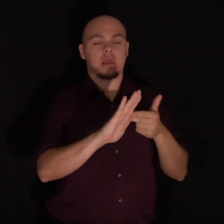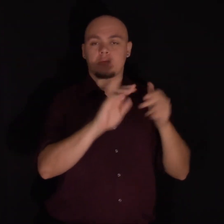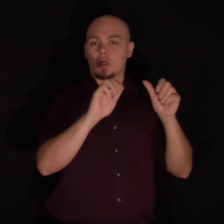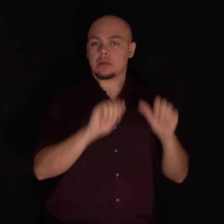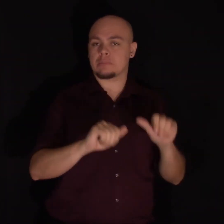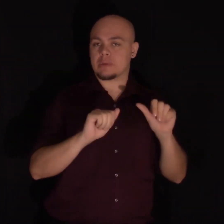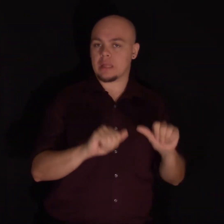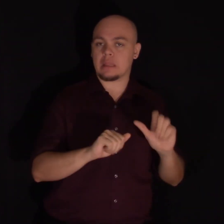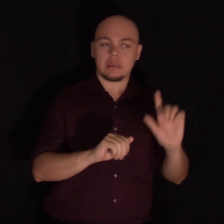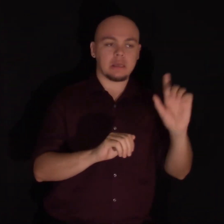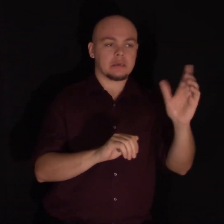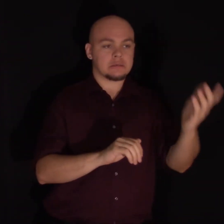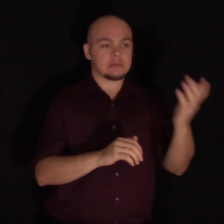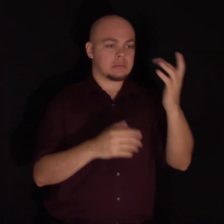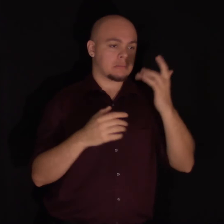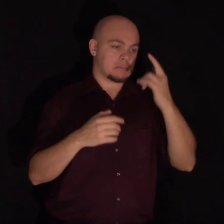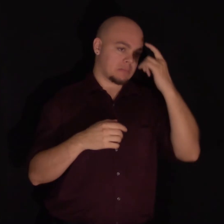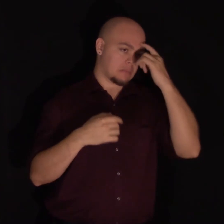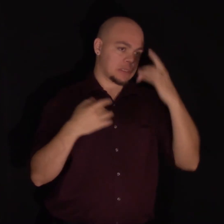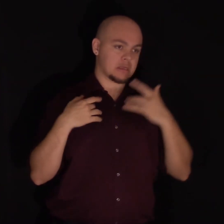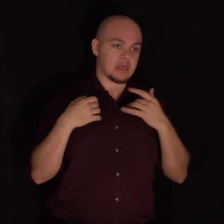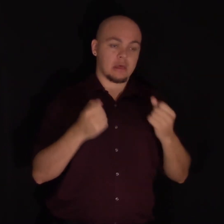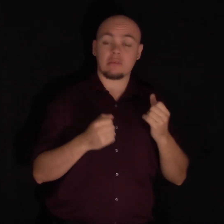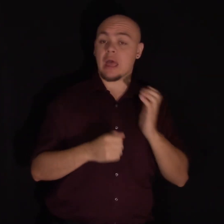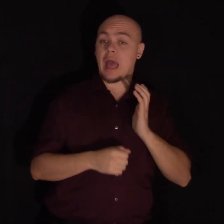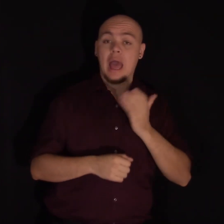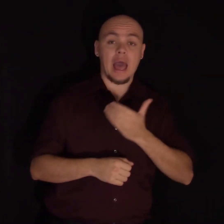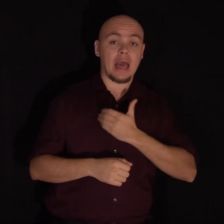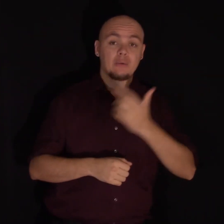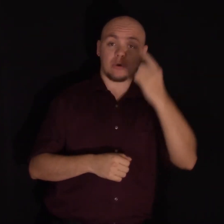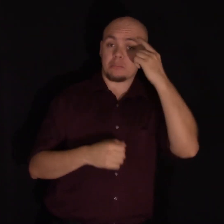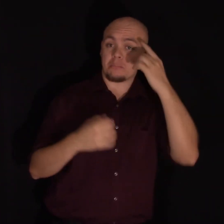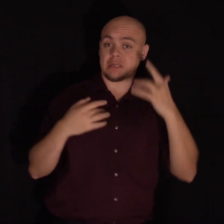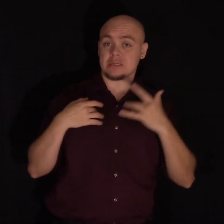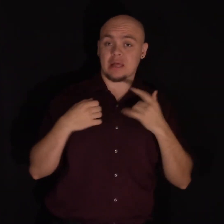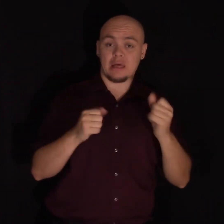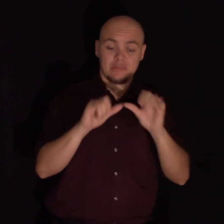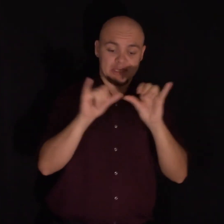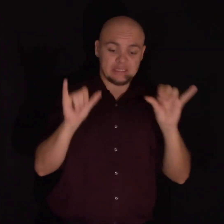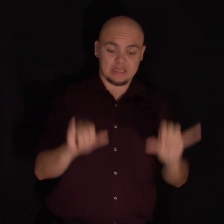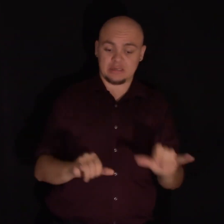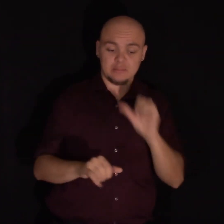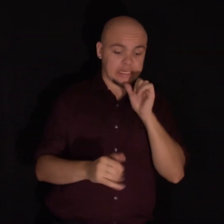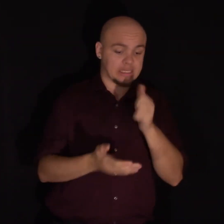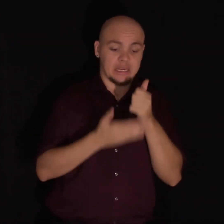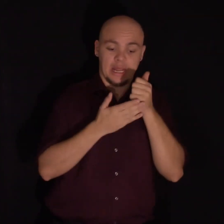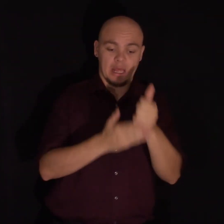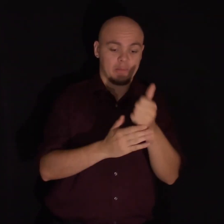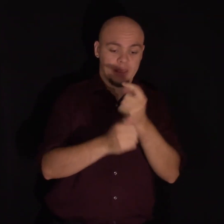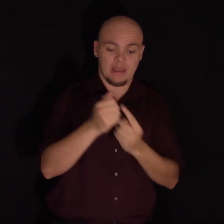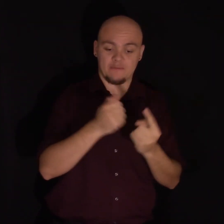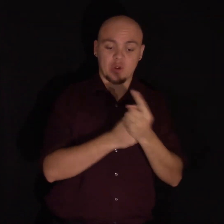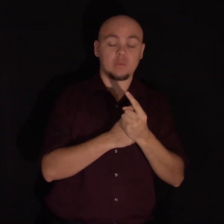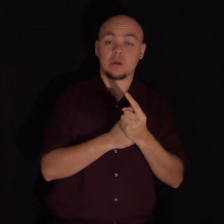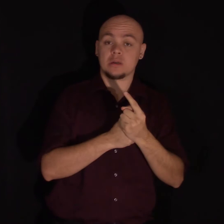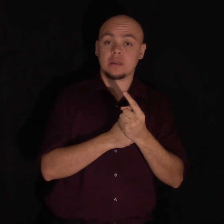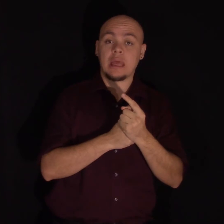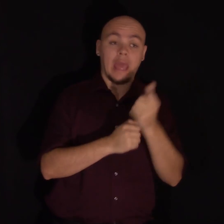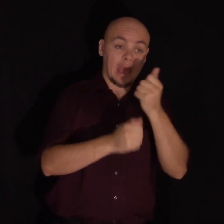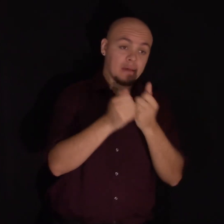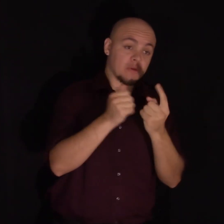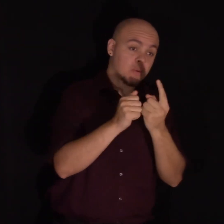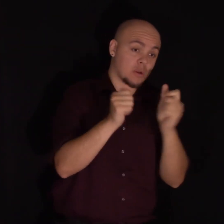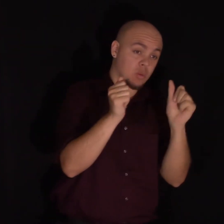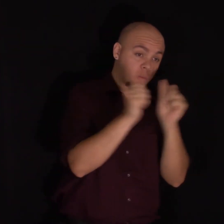all know very well, our mental health care system is not equipped to help everyone. And not everyone with destructive thoughts fits